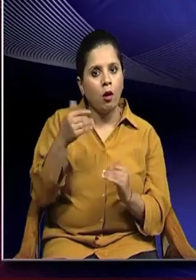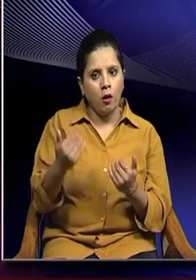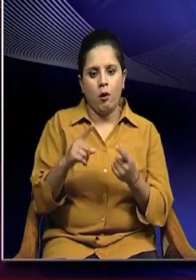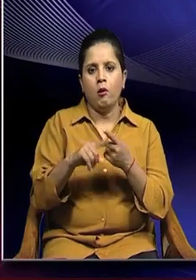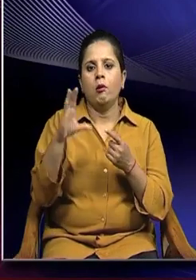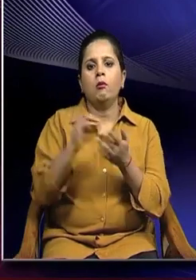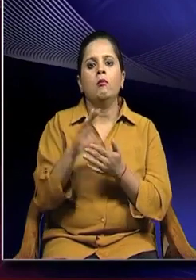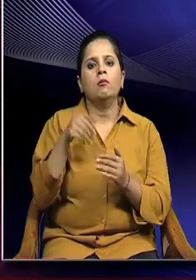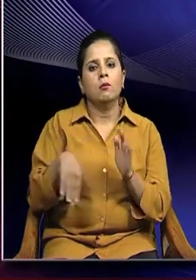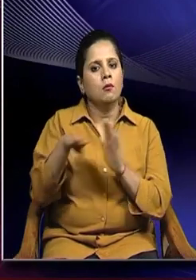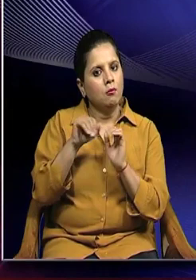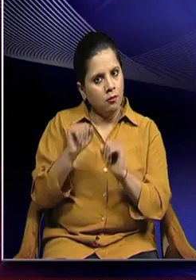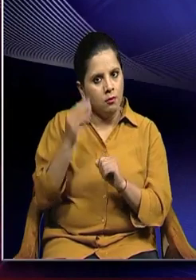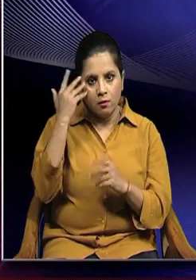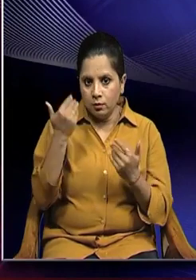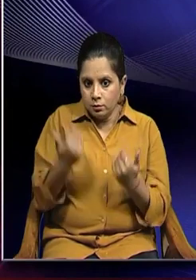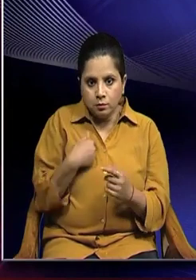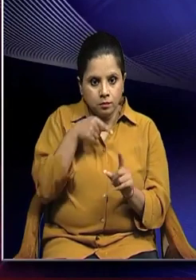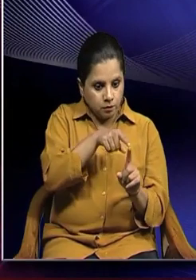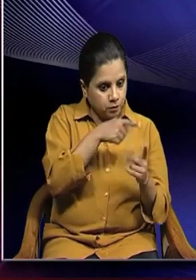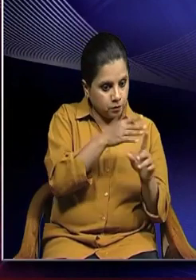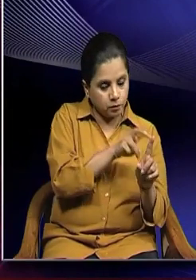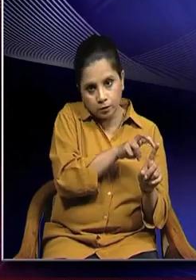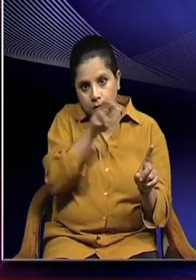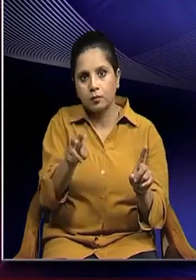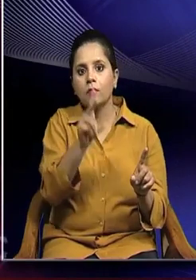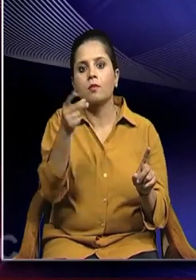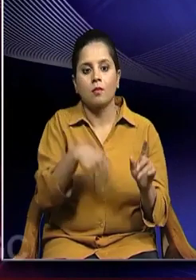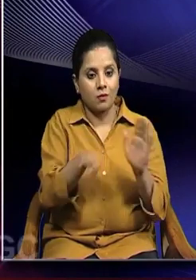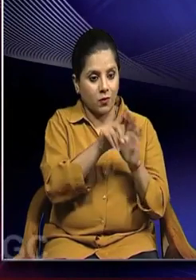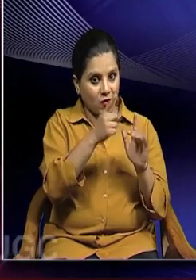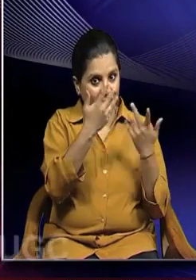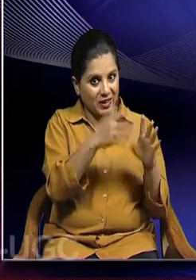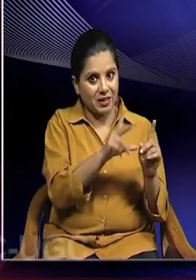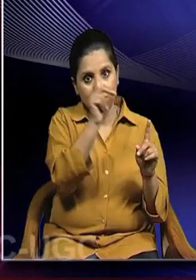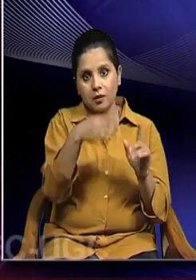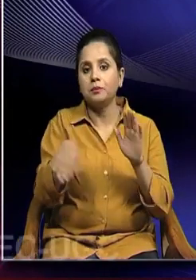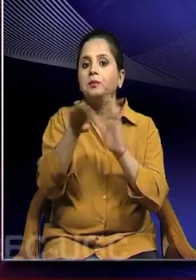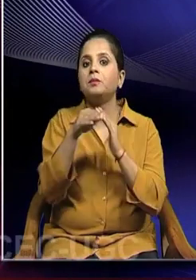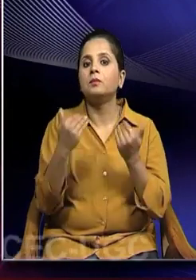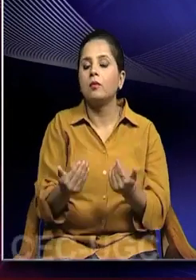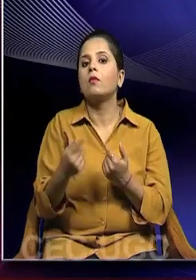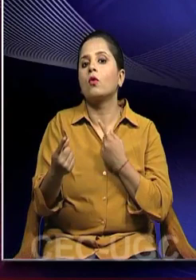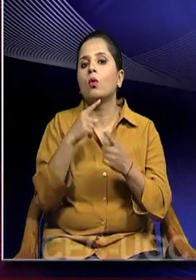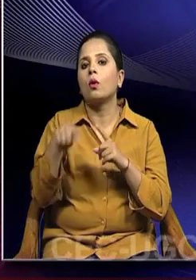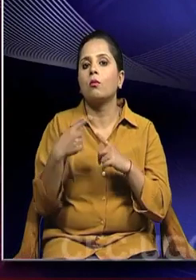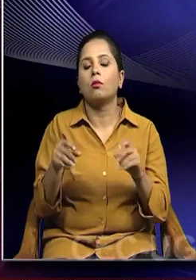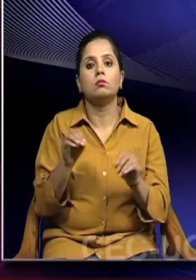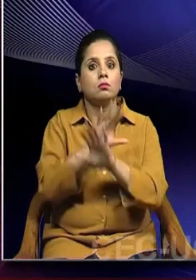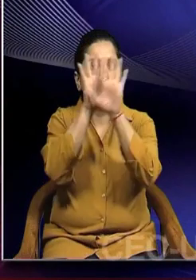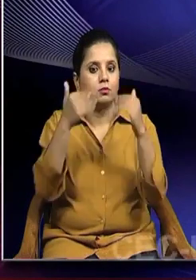state, cause you have now crossed the first level, you are in the second level, and you talk about the